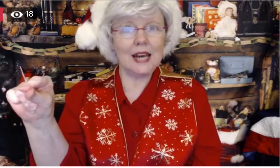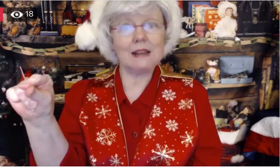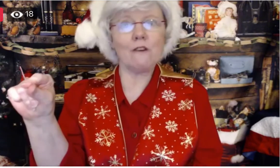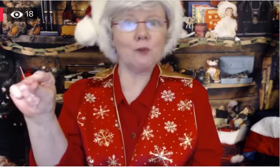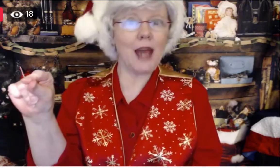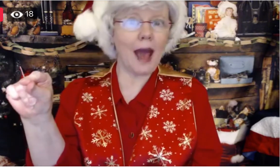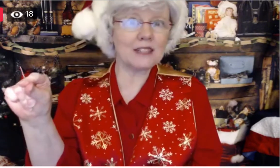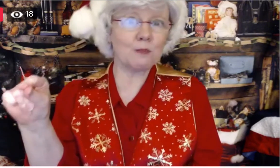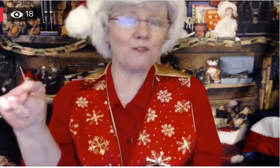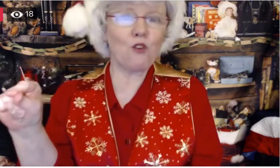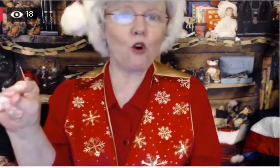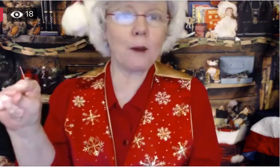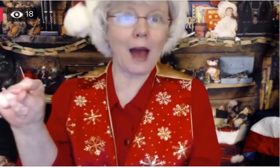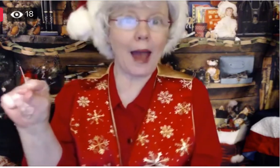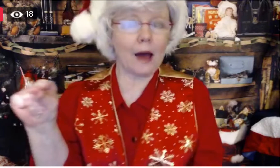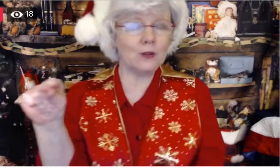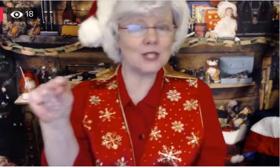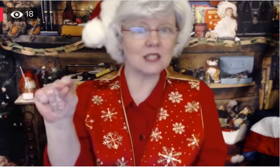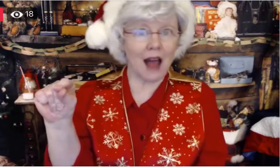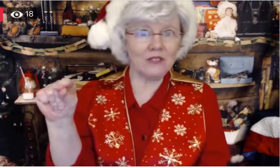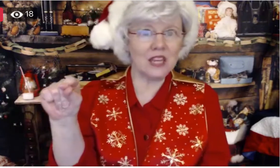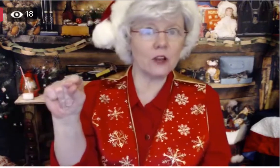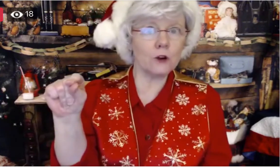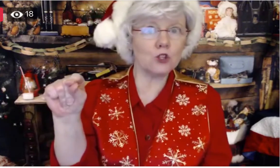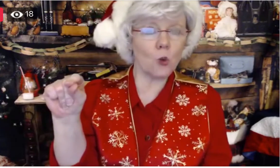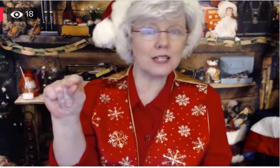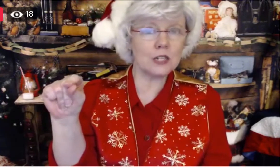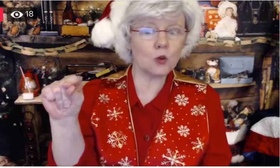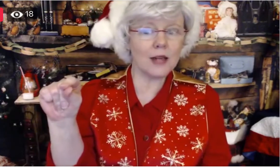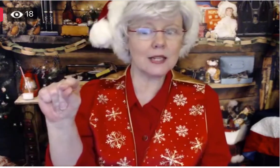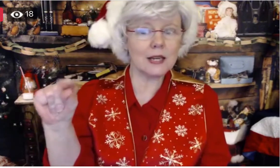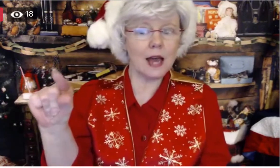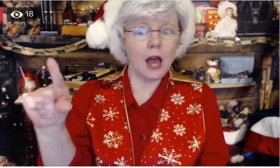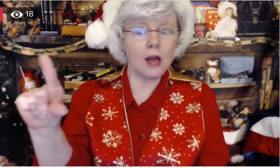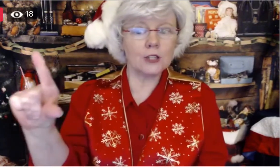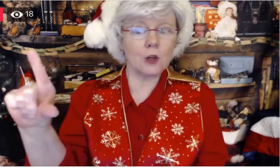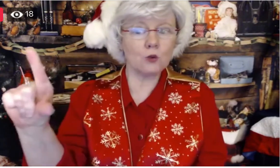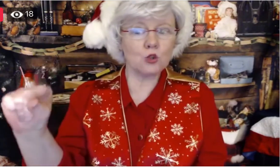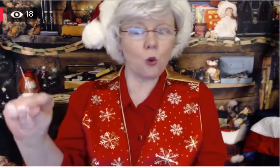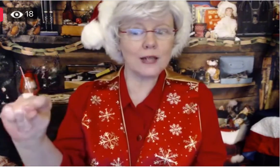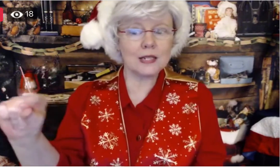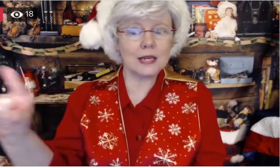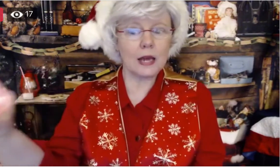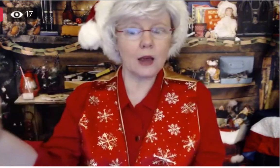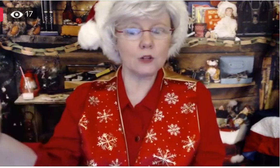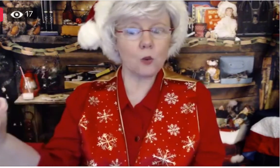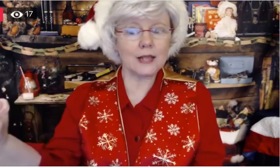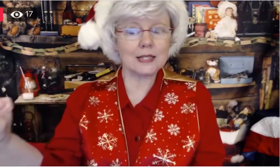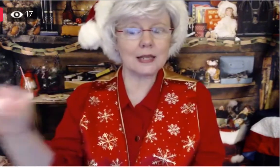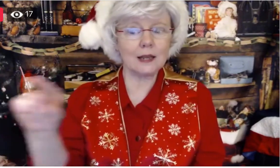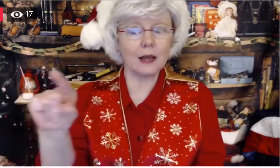Now, I've been asked before about how you sign the year 2020. So 2020,